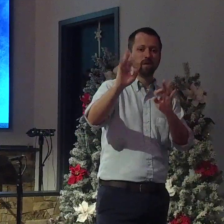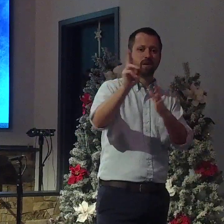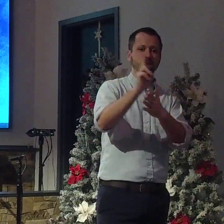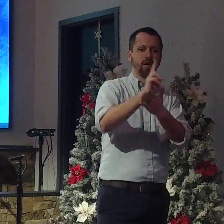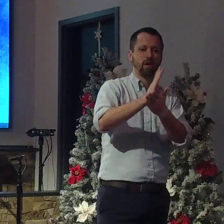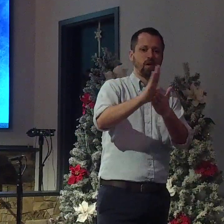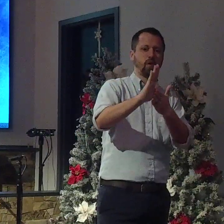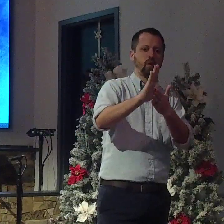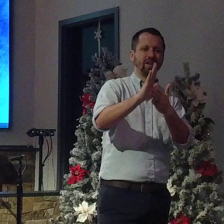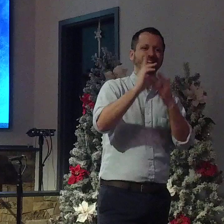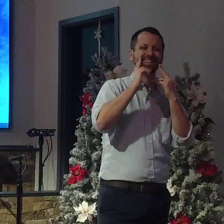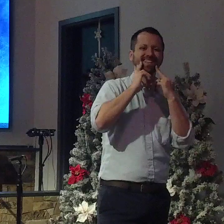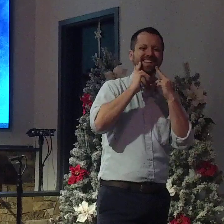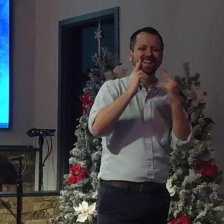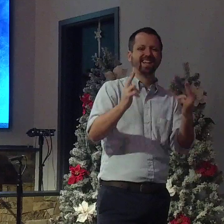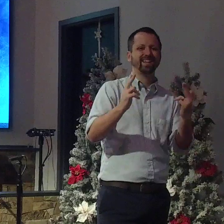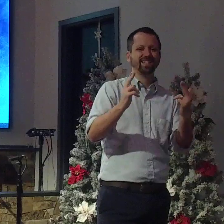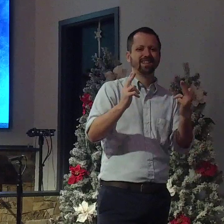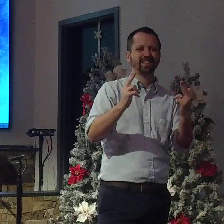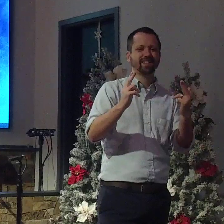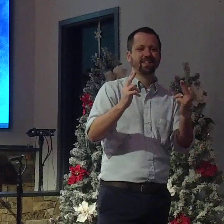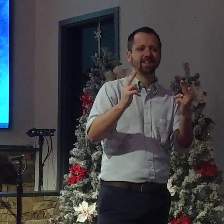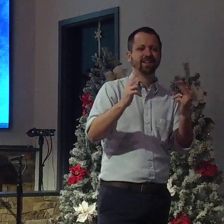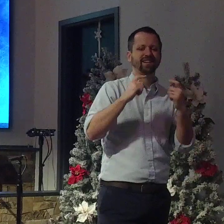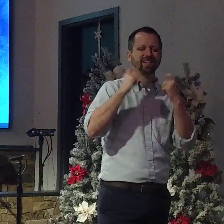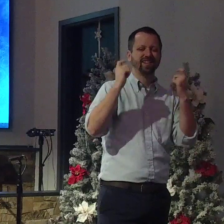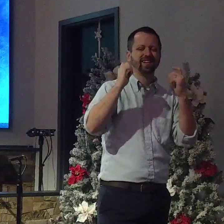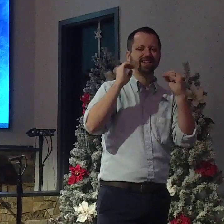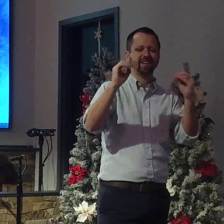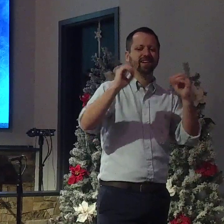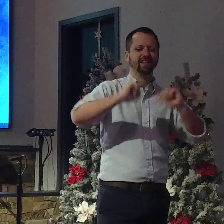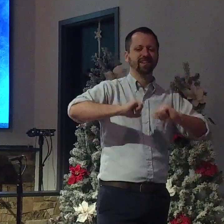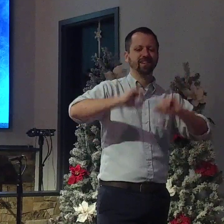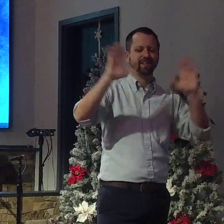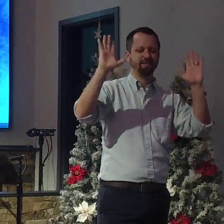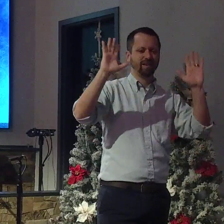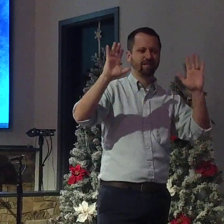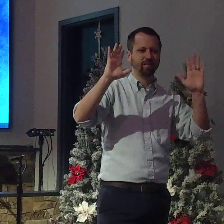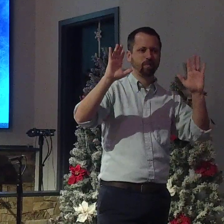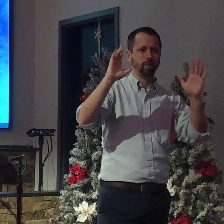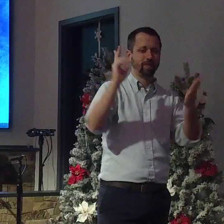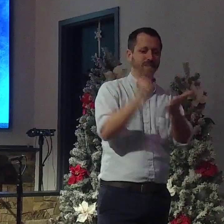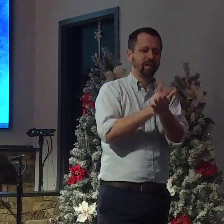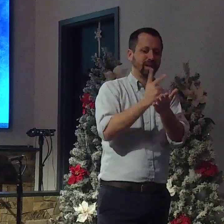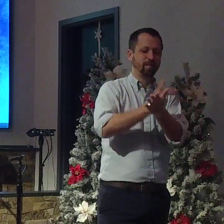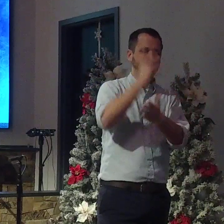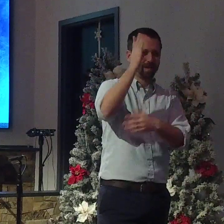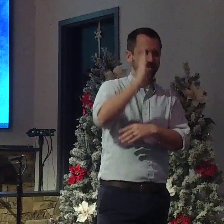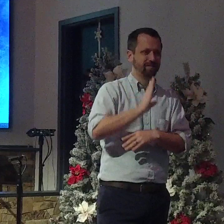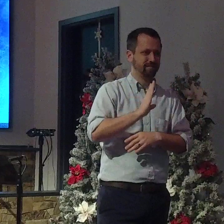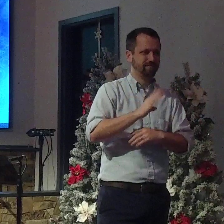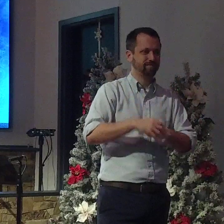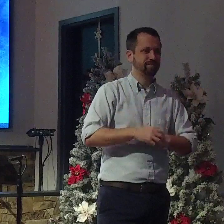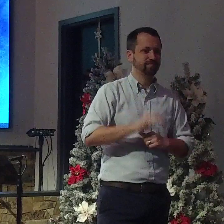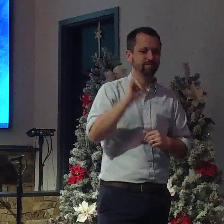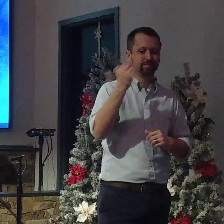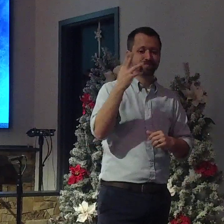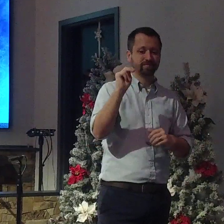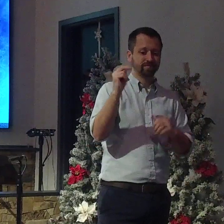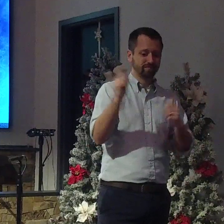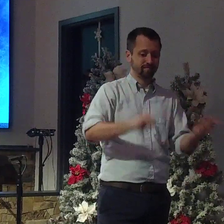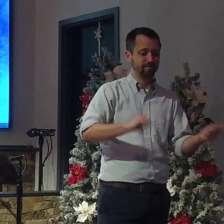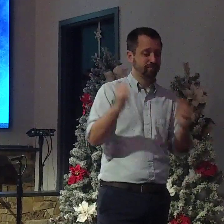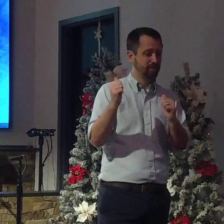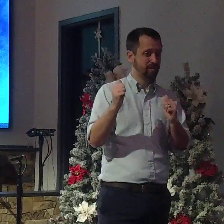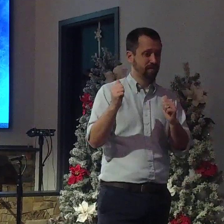days, again, in the Old Testament days, to the Jews, the Ten Commandments revealed sin in their life. They could look at